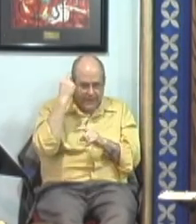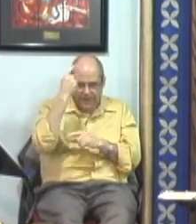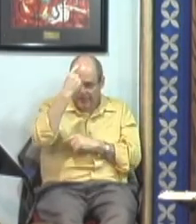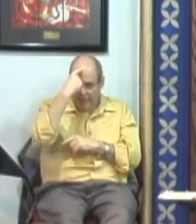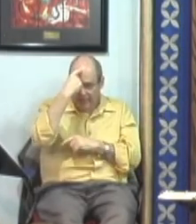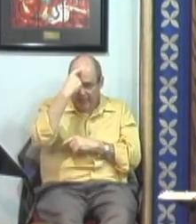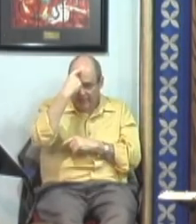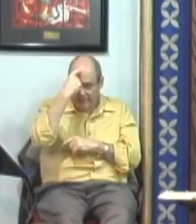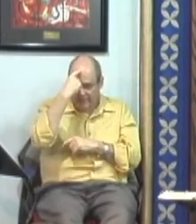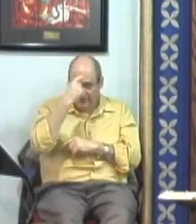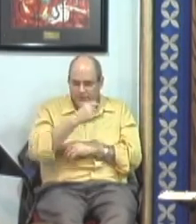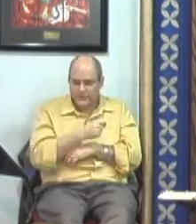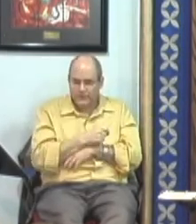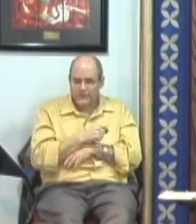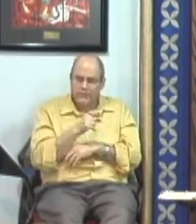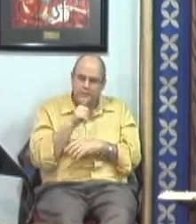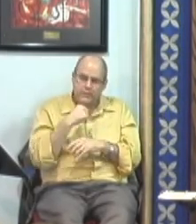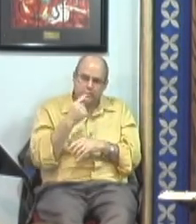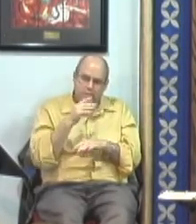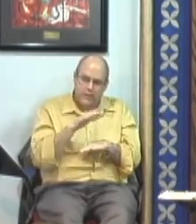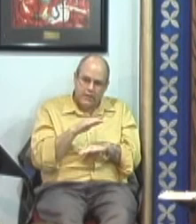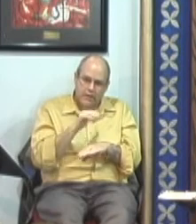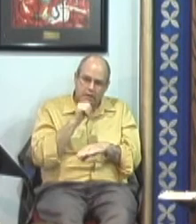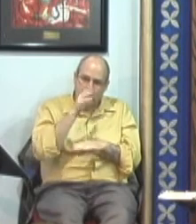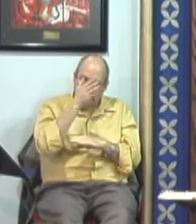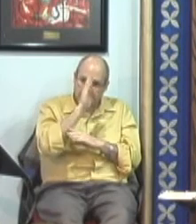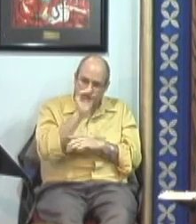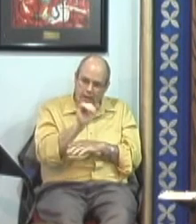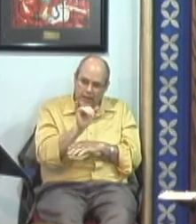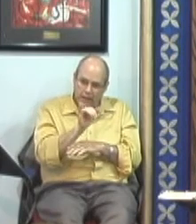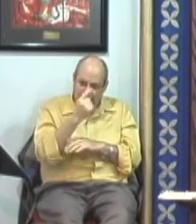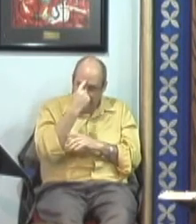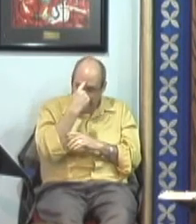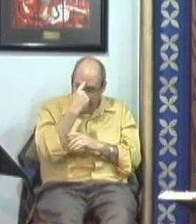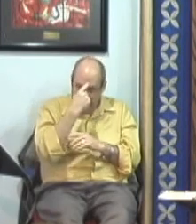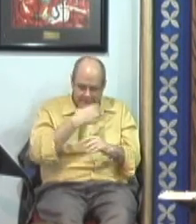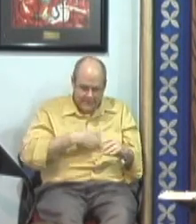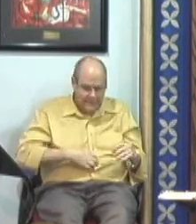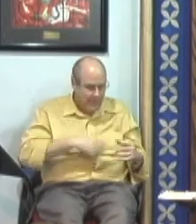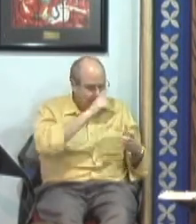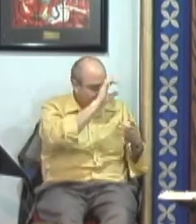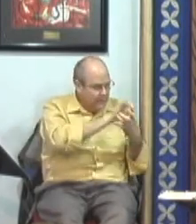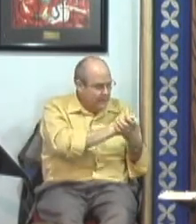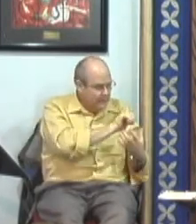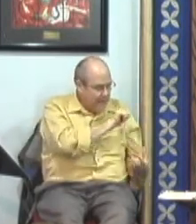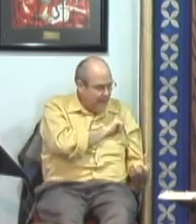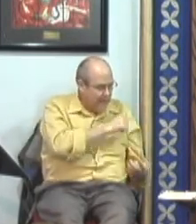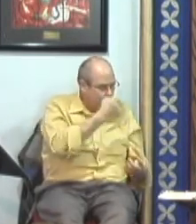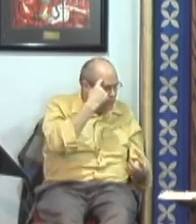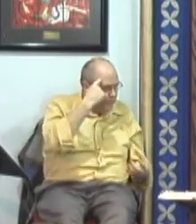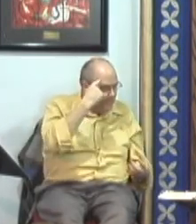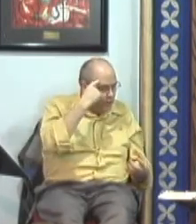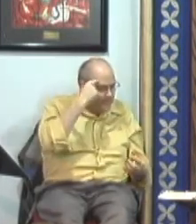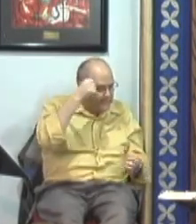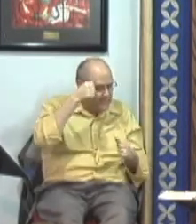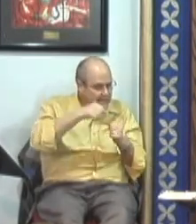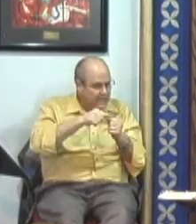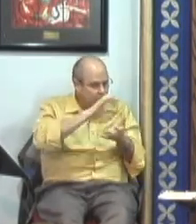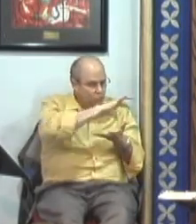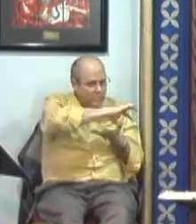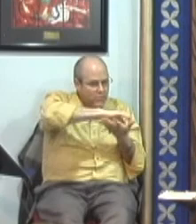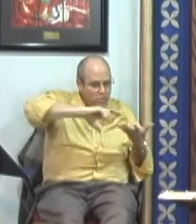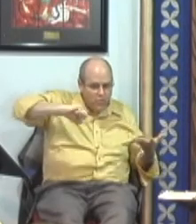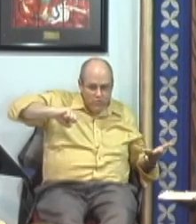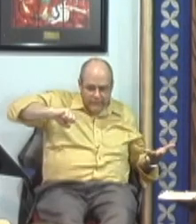brain. So that ungodly thoughts, desires, beliefs, attitudes, and memories could be removed